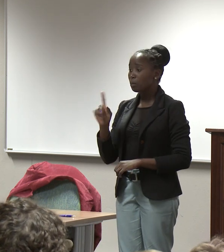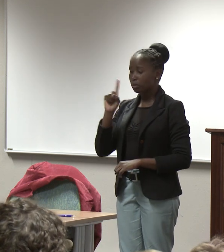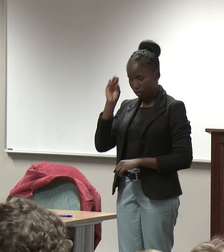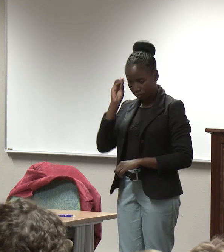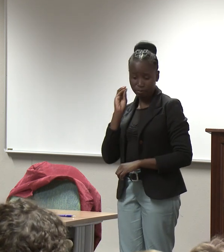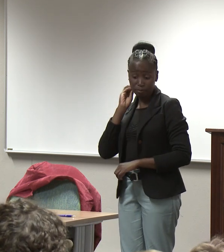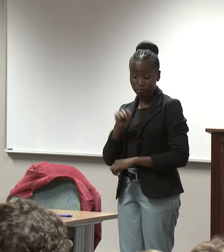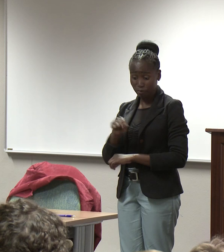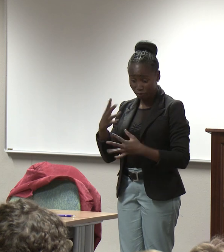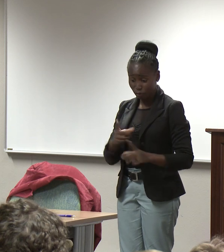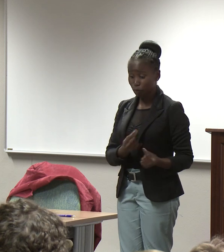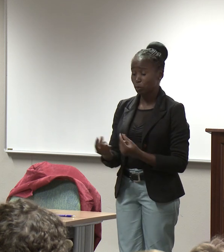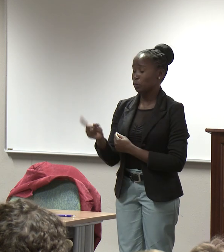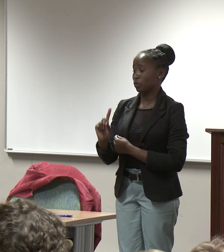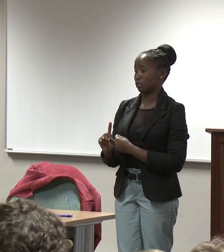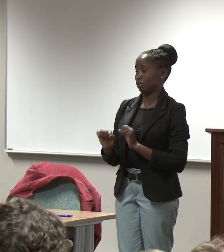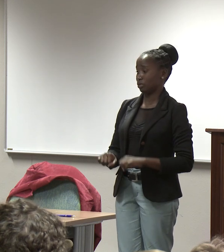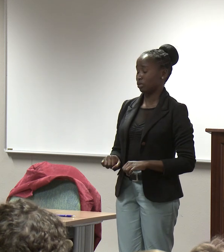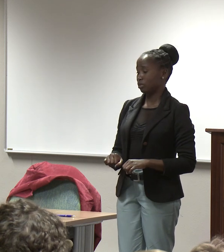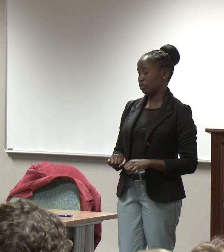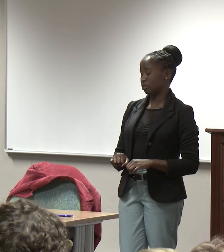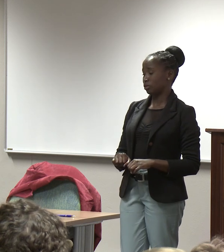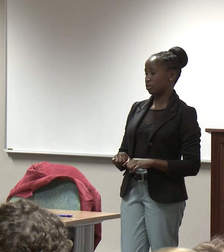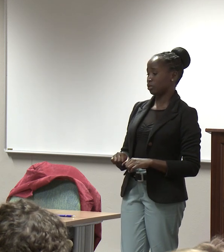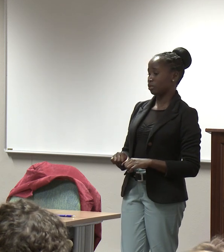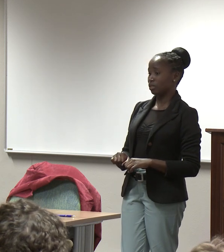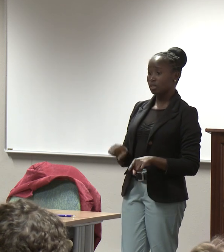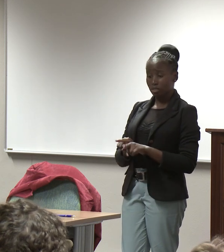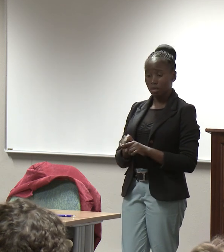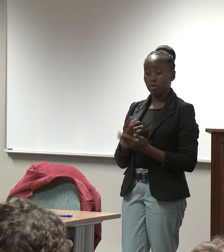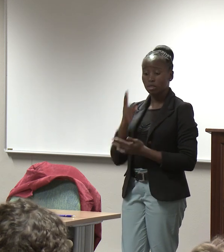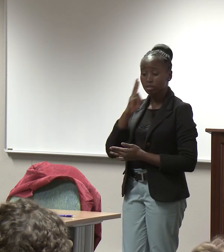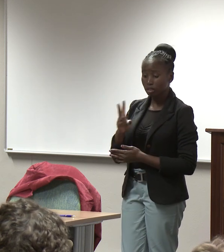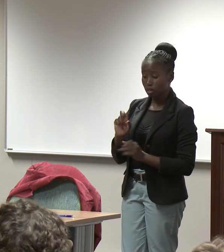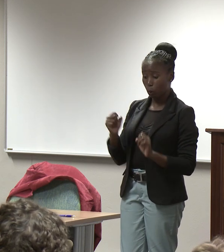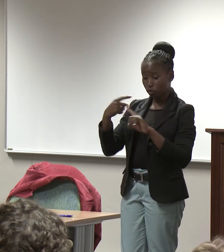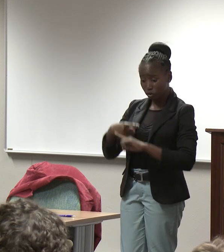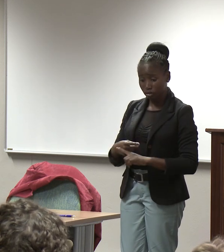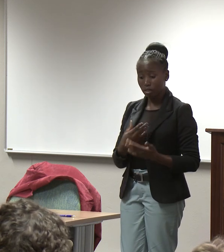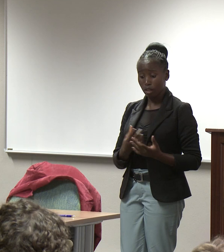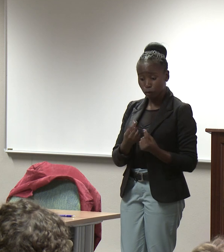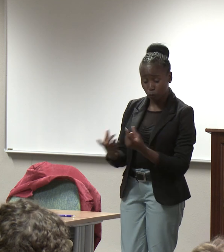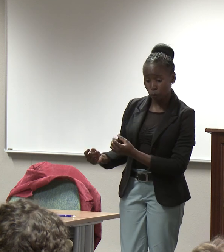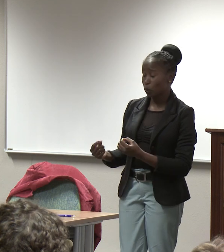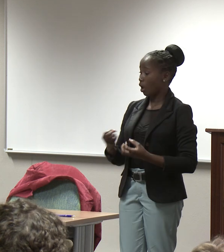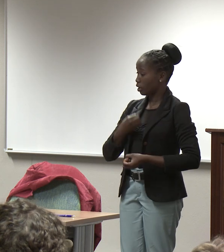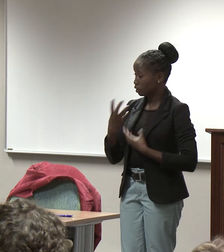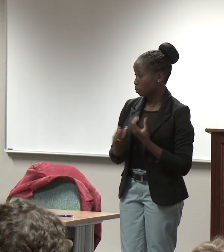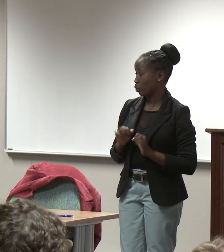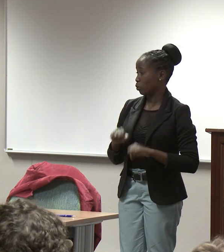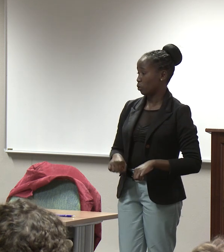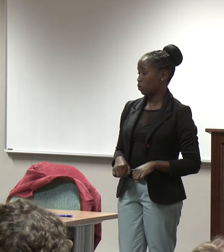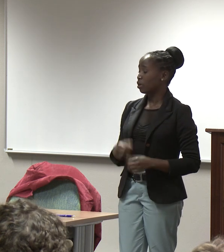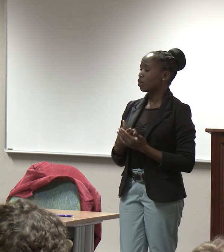done, but see the contradictions among them and explore them. I'll give you an